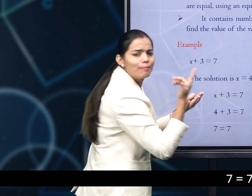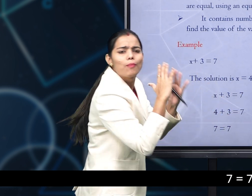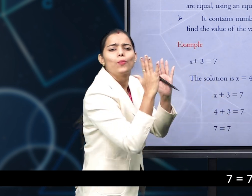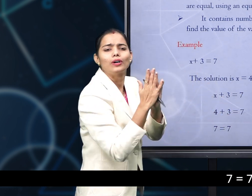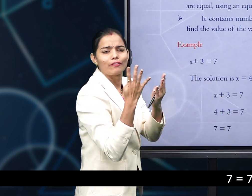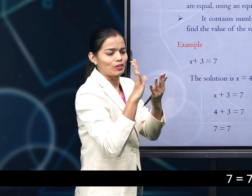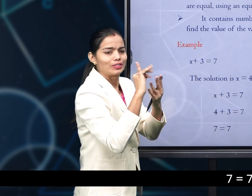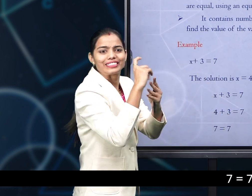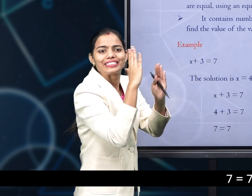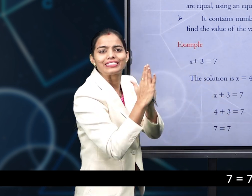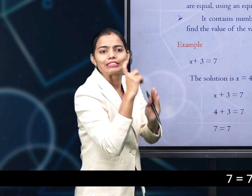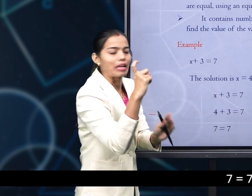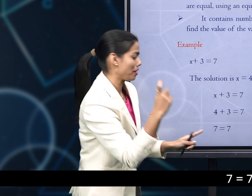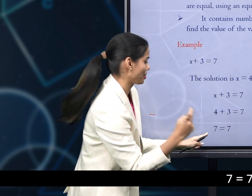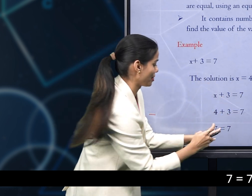7 is equal to 7.